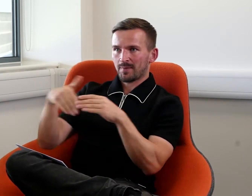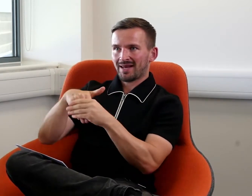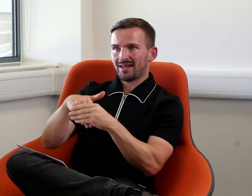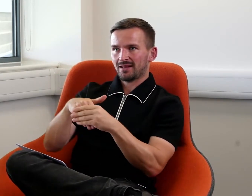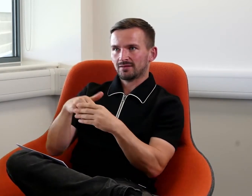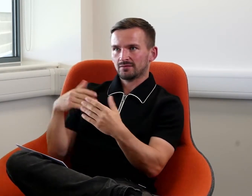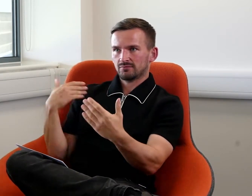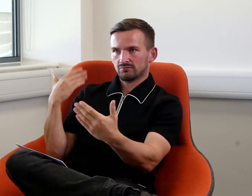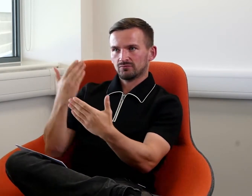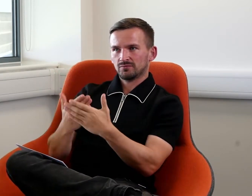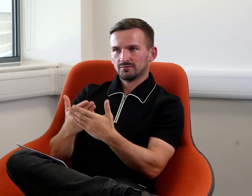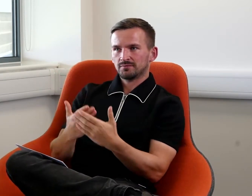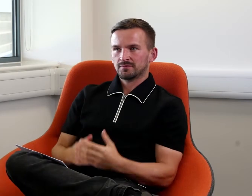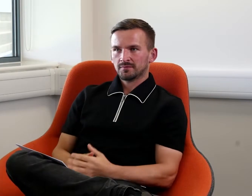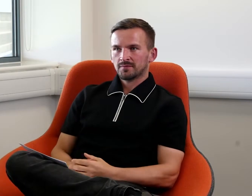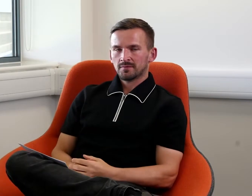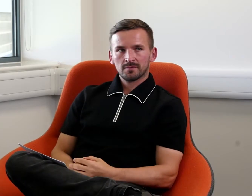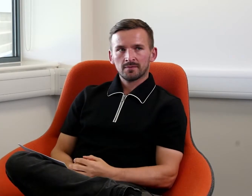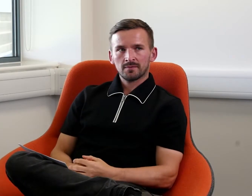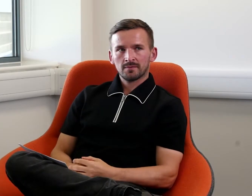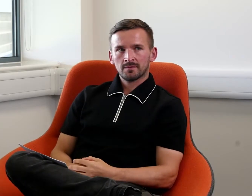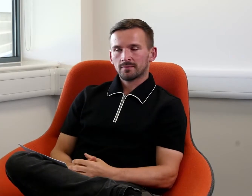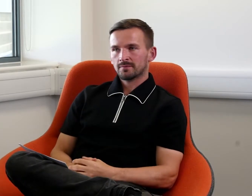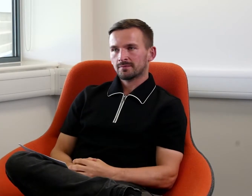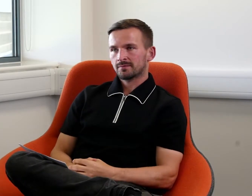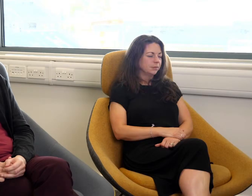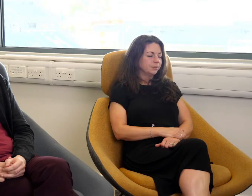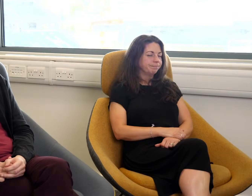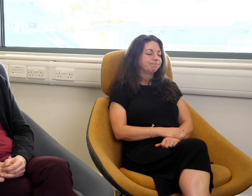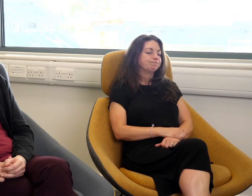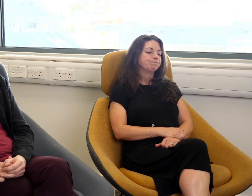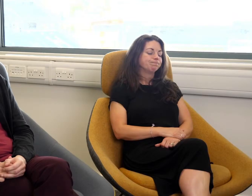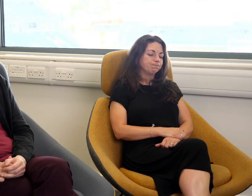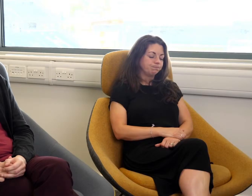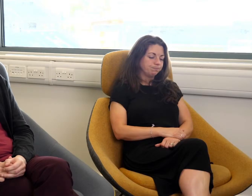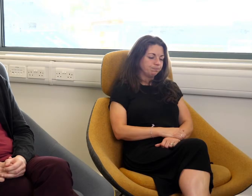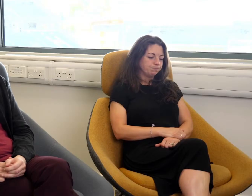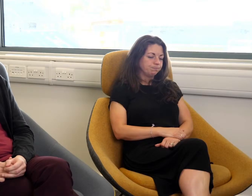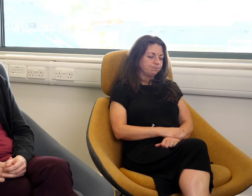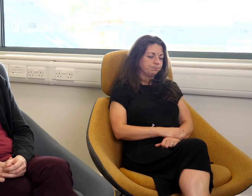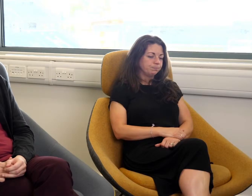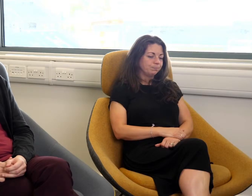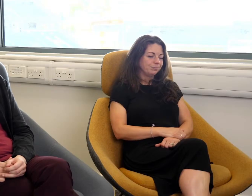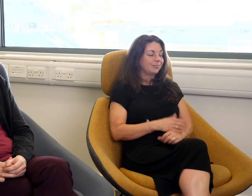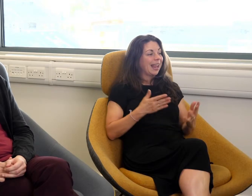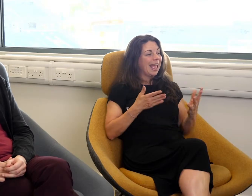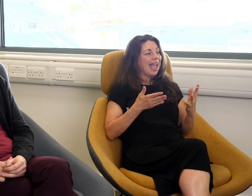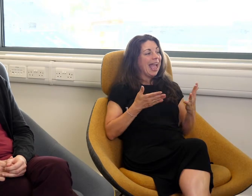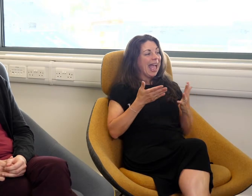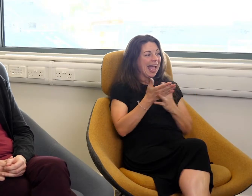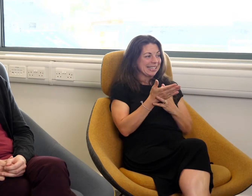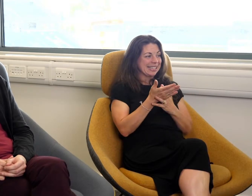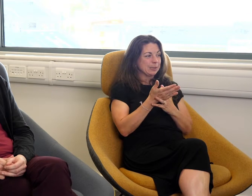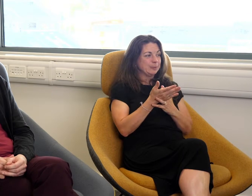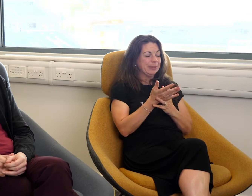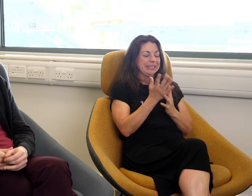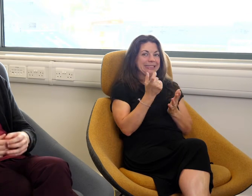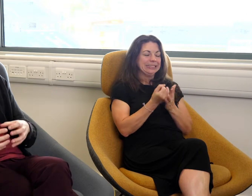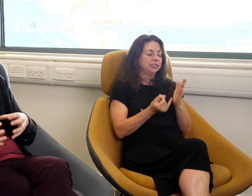people and for the deaf community? I think accessibility is really, really important, and kind of